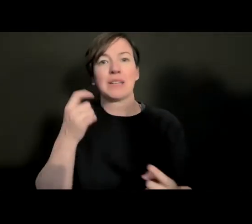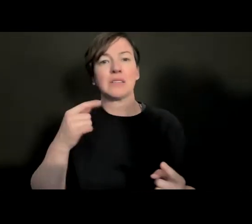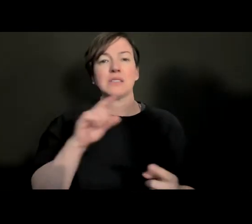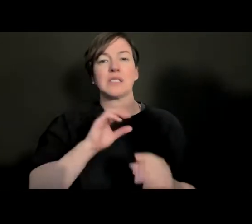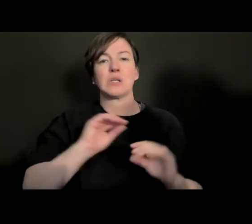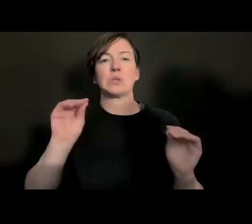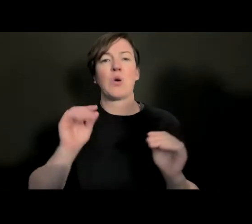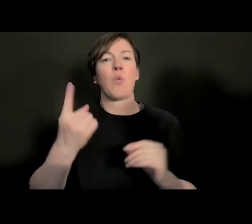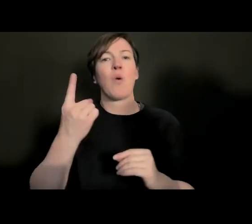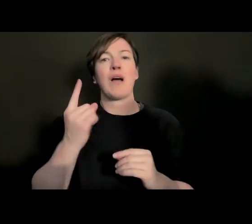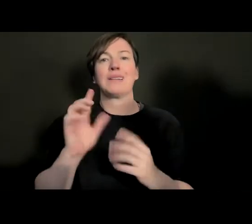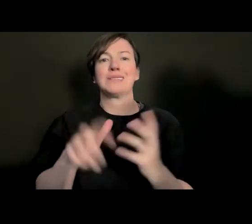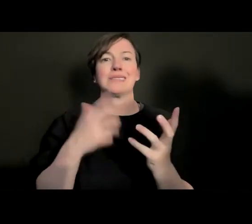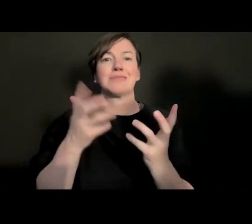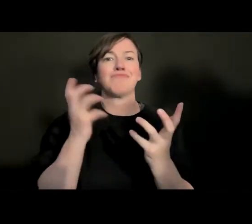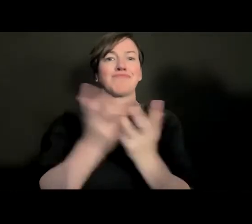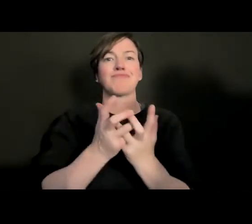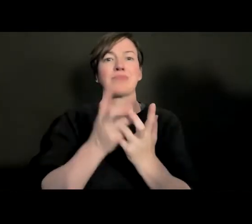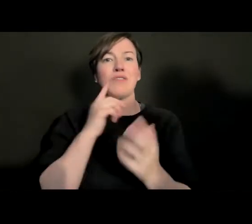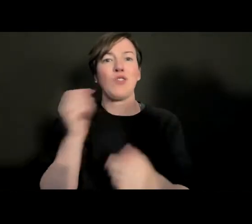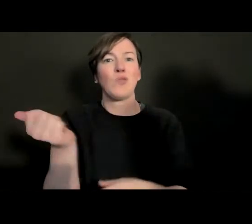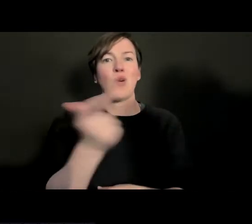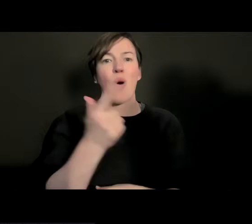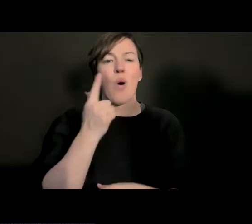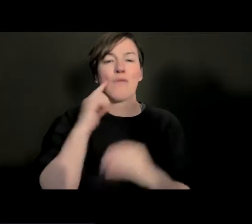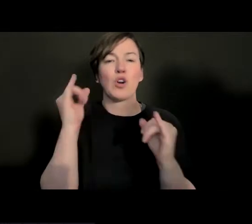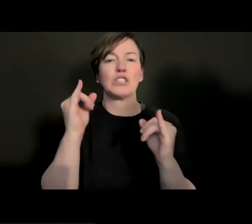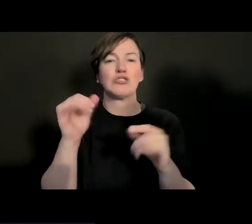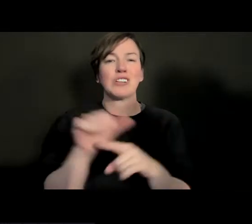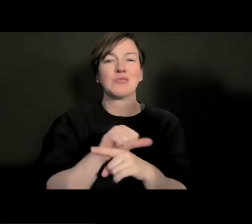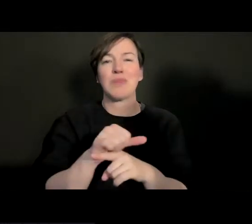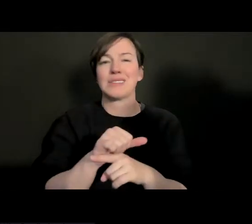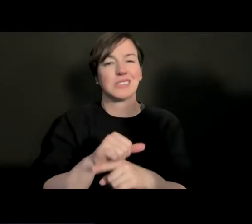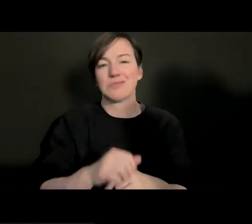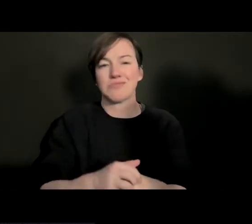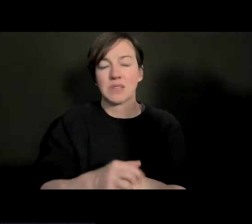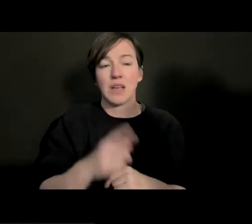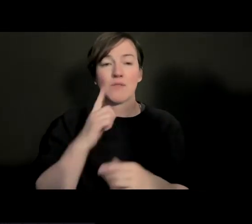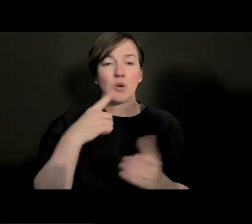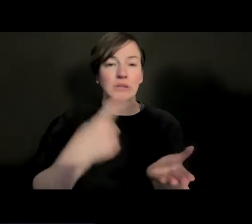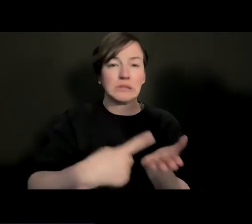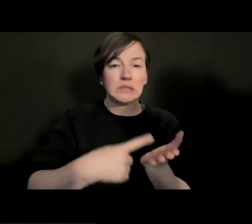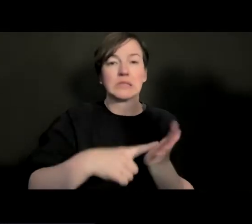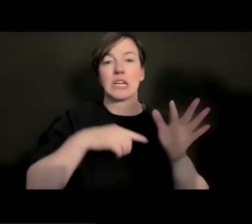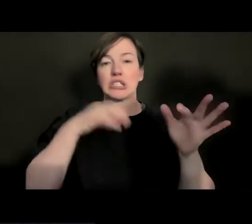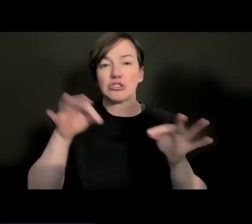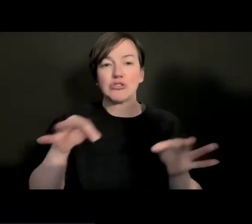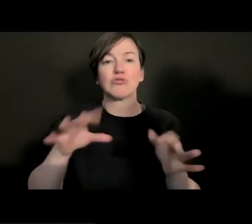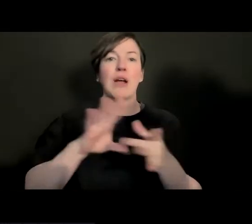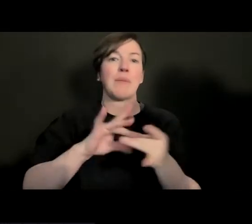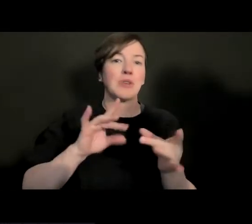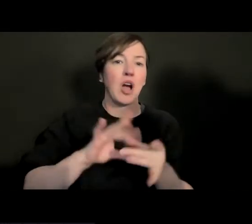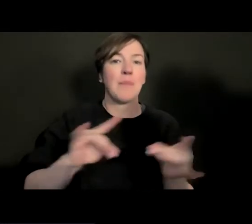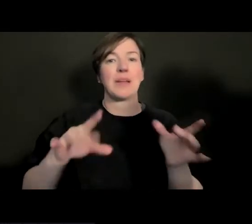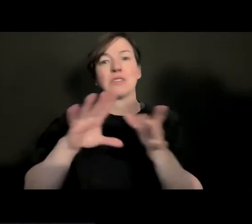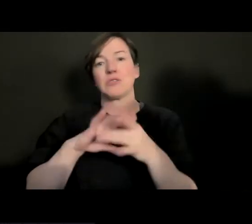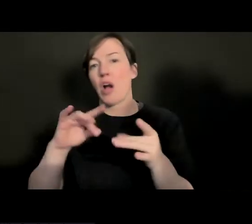one size fits all when it comes to instructional practices, as discussed, described, commented on.